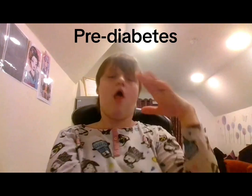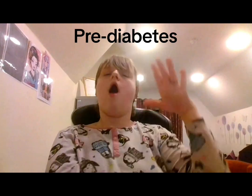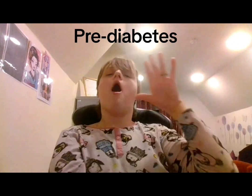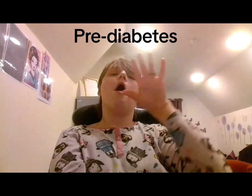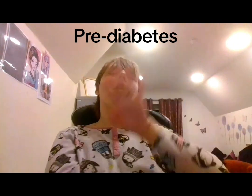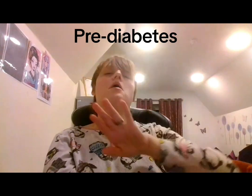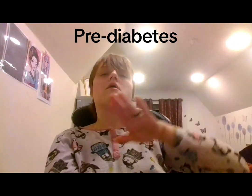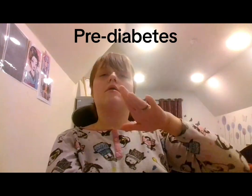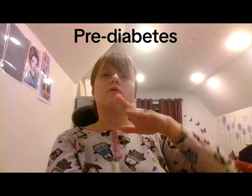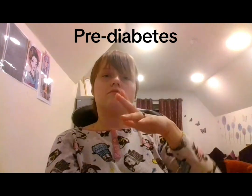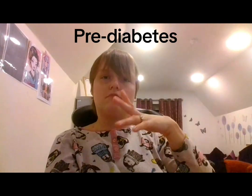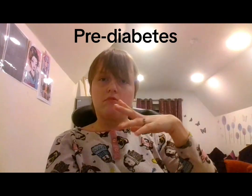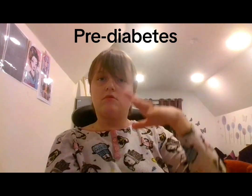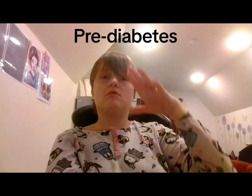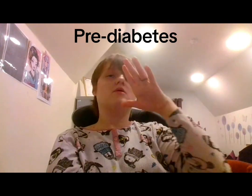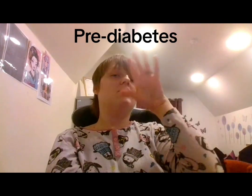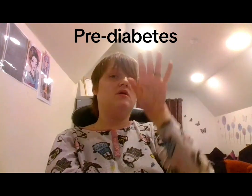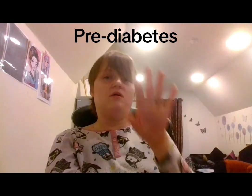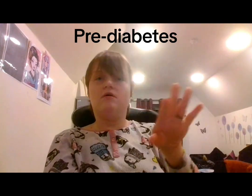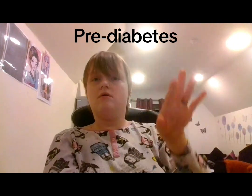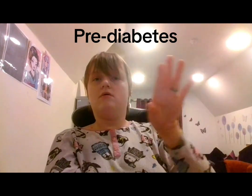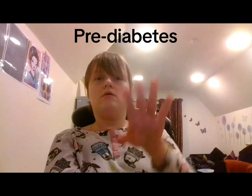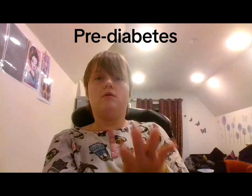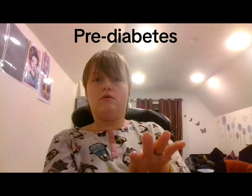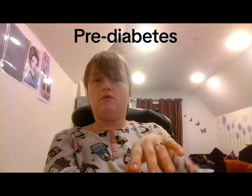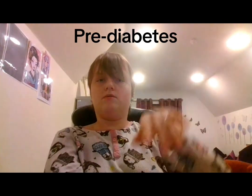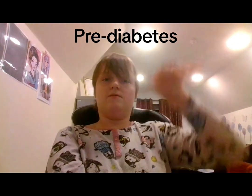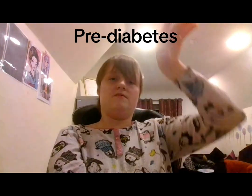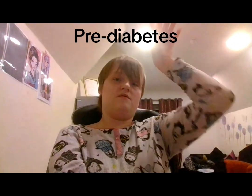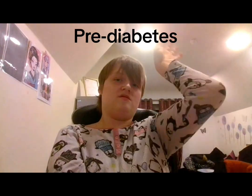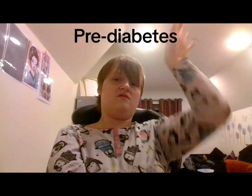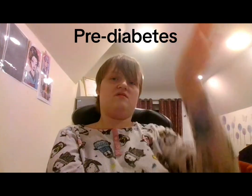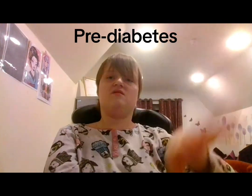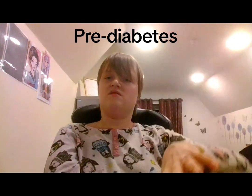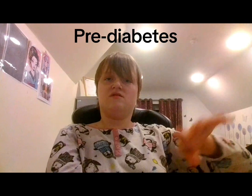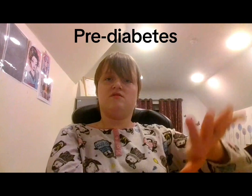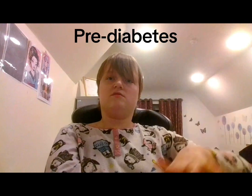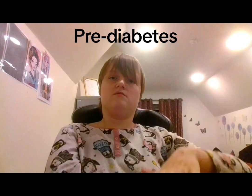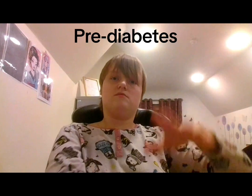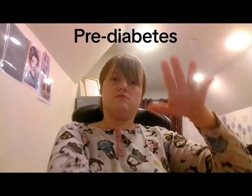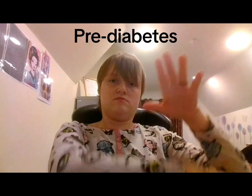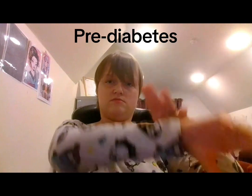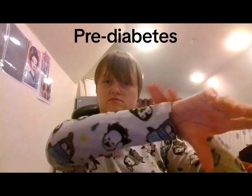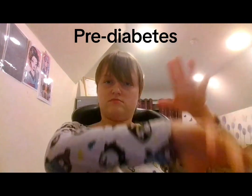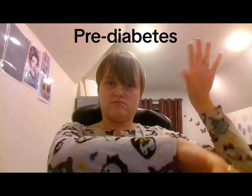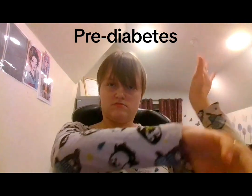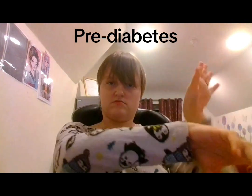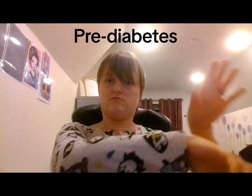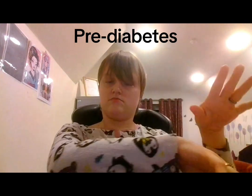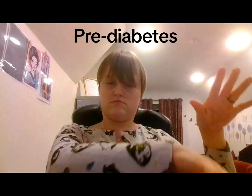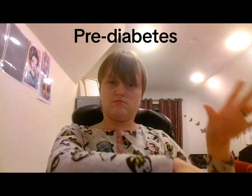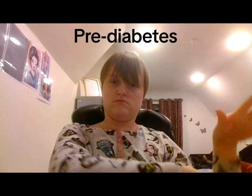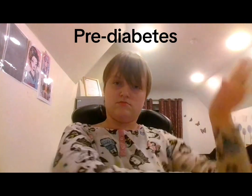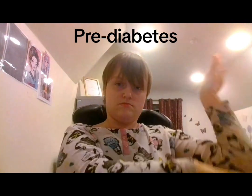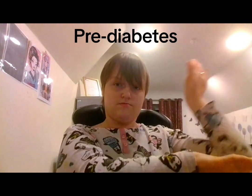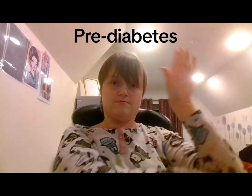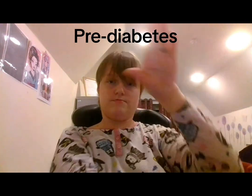in high fat, have a high GI, short for glycemic index, and low fiber